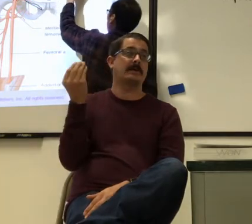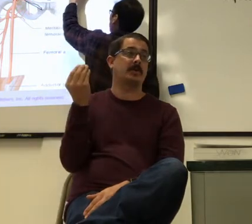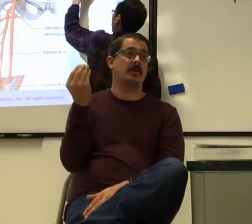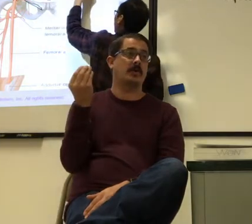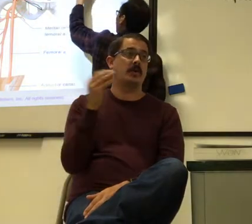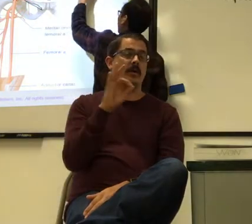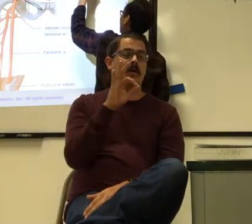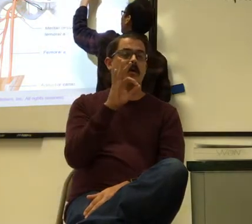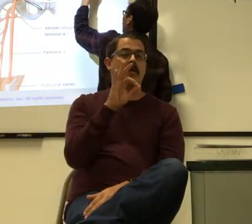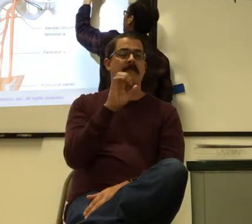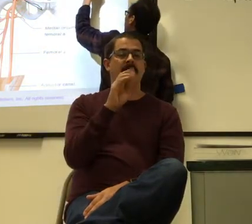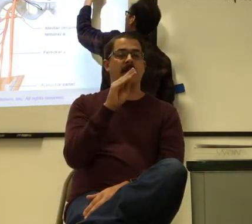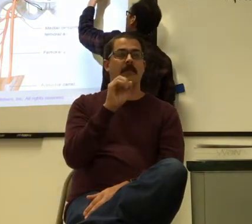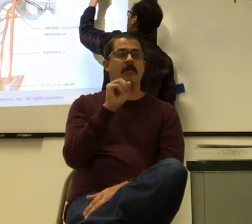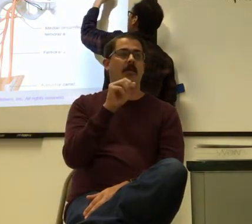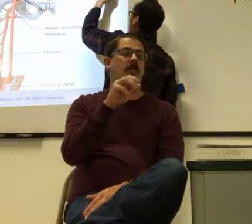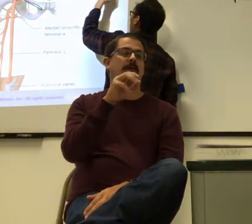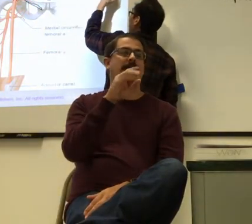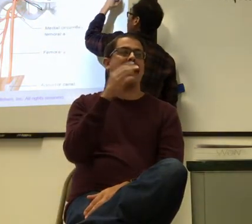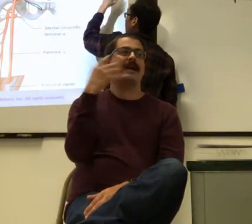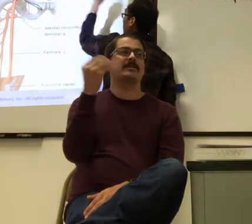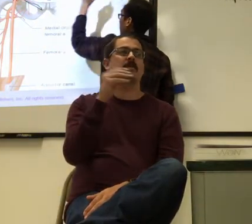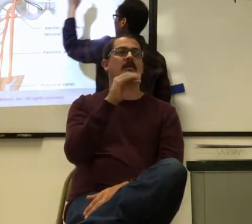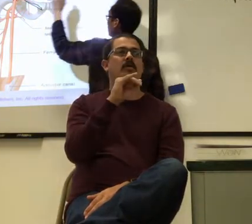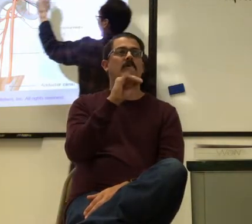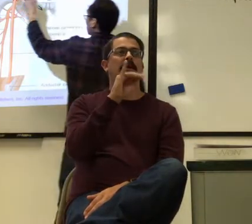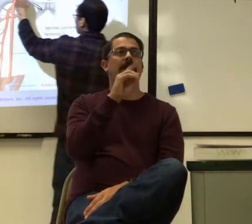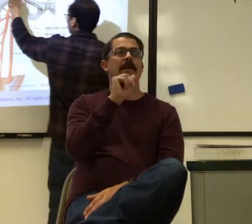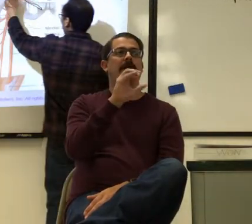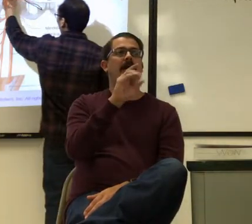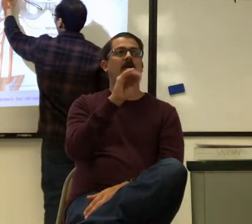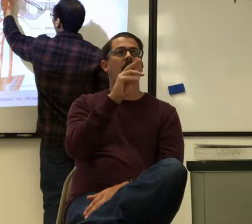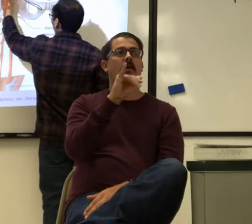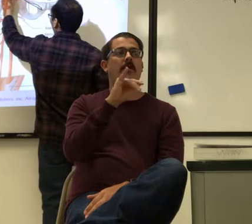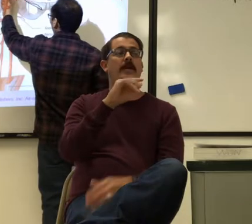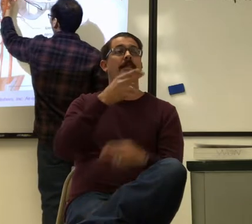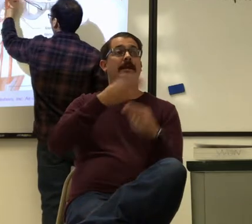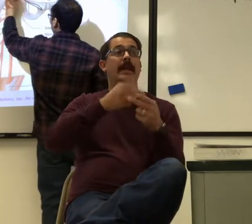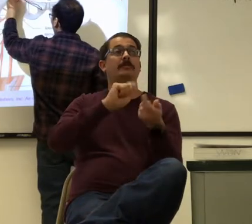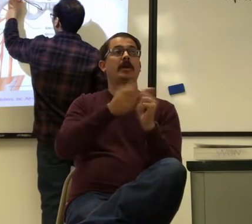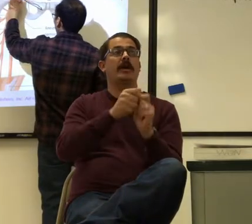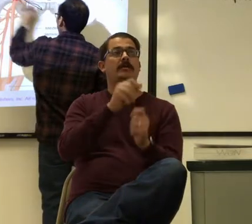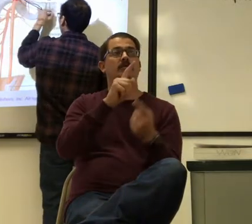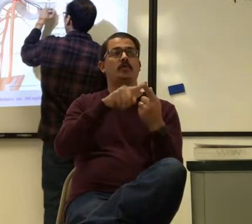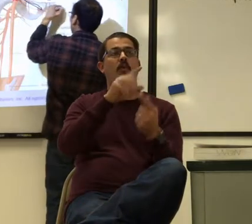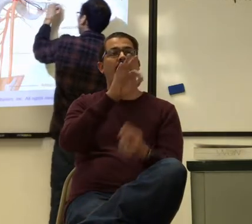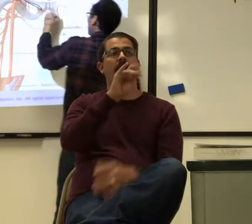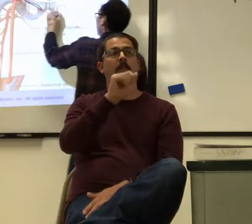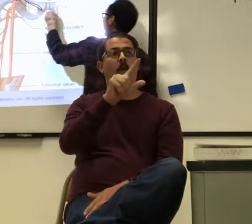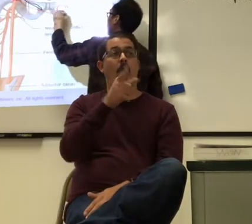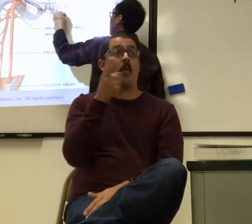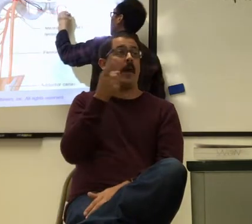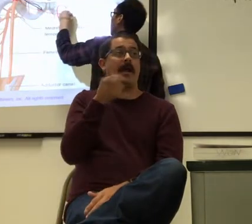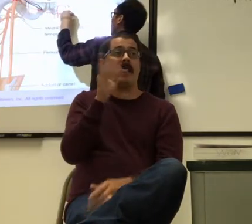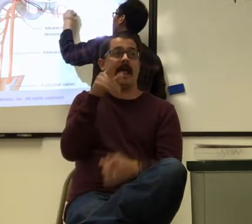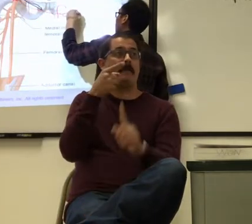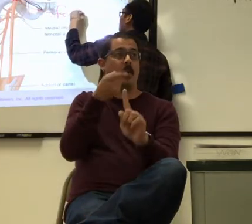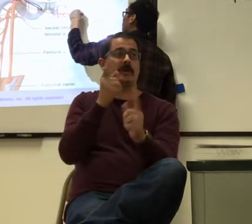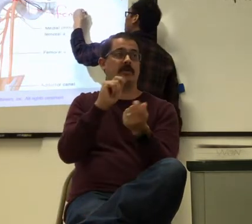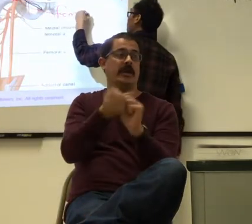external iliac artery, then the name changes to femoral right there.